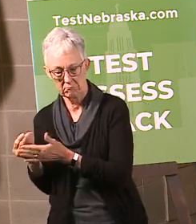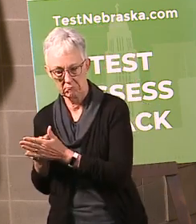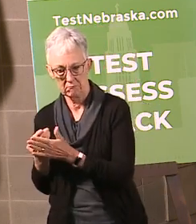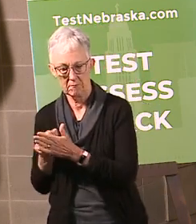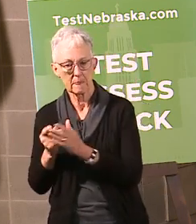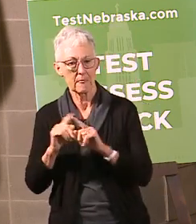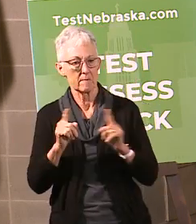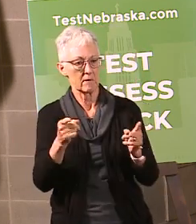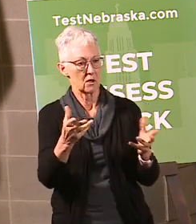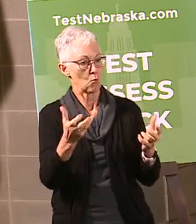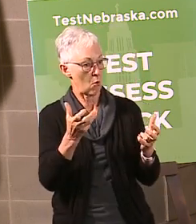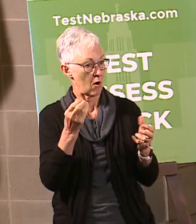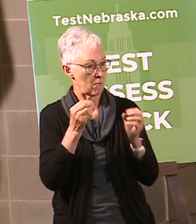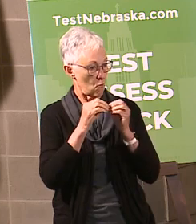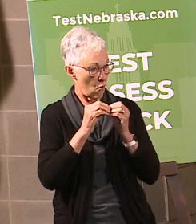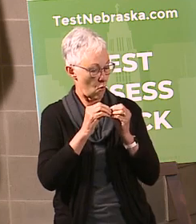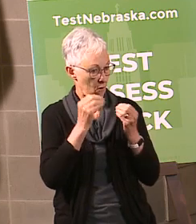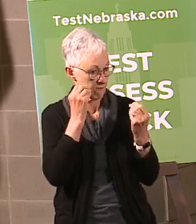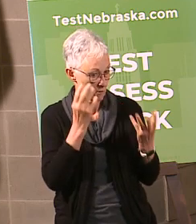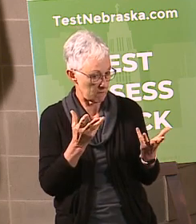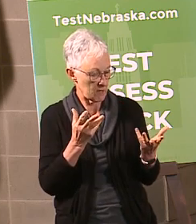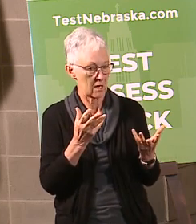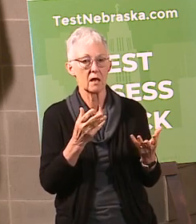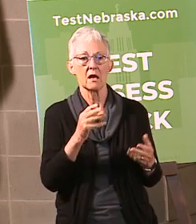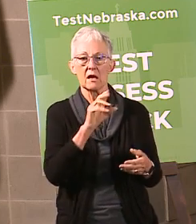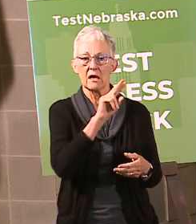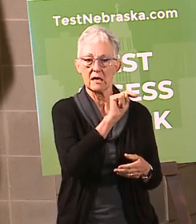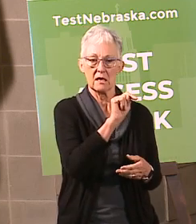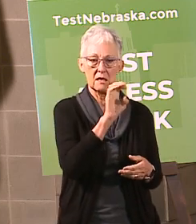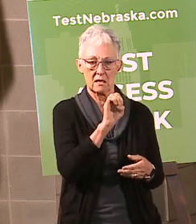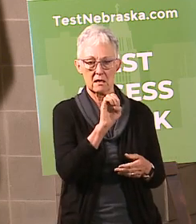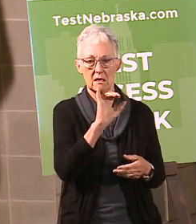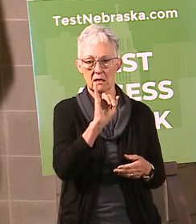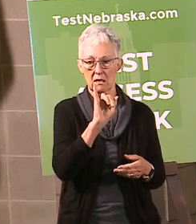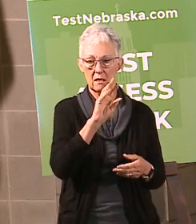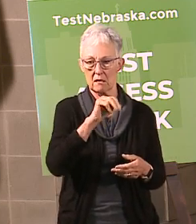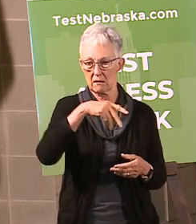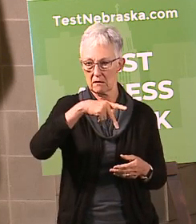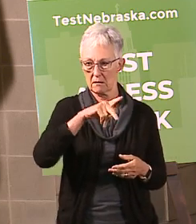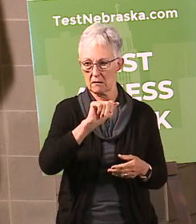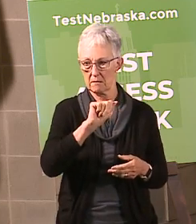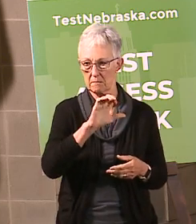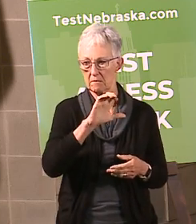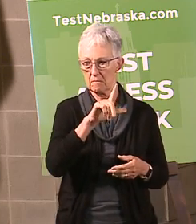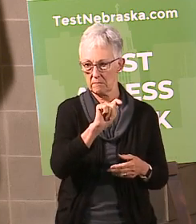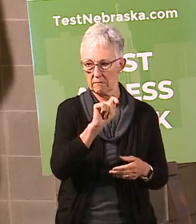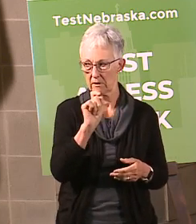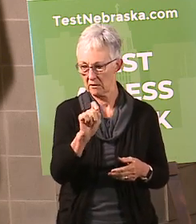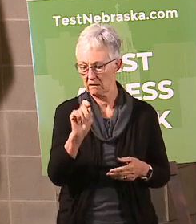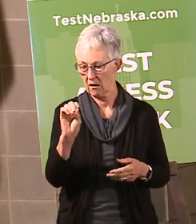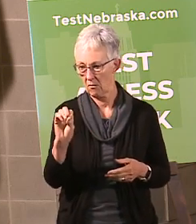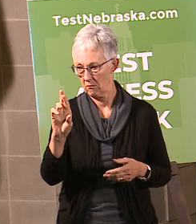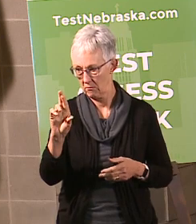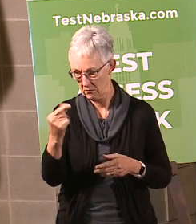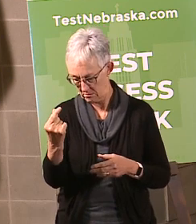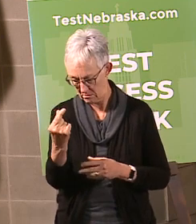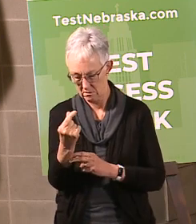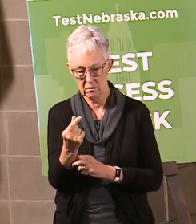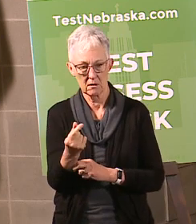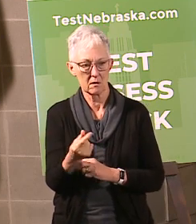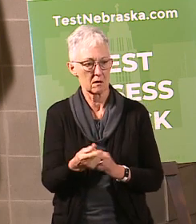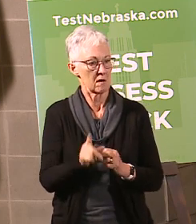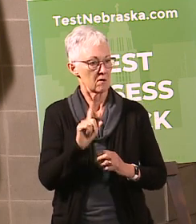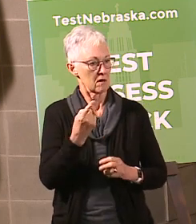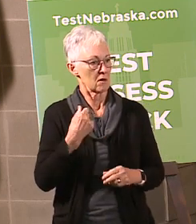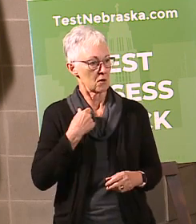can go to NE, that's the letter N, letter E, impact.org. We started out by providing